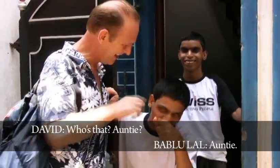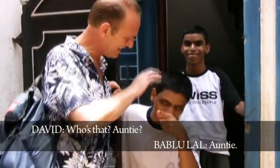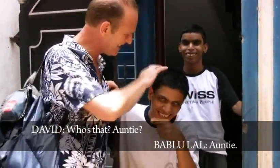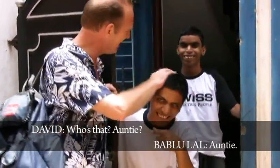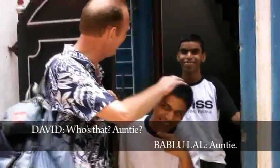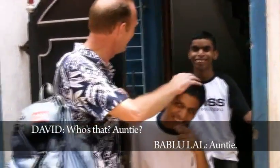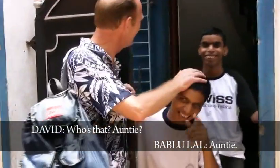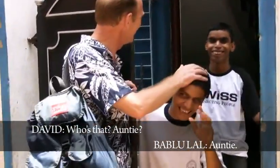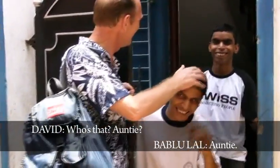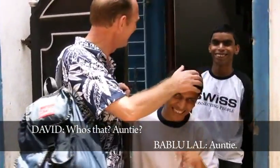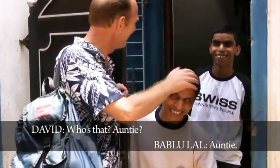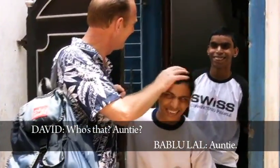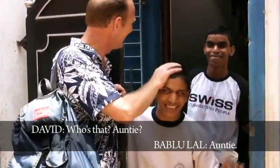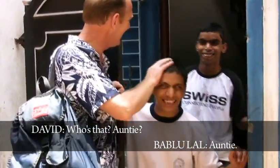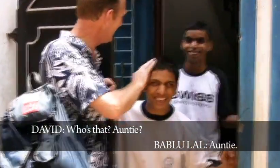Auntie. Anna.